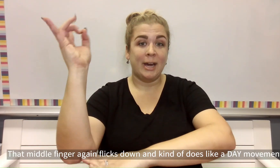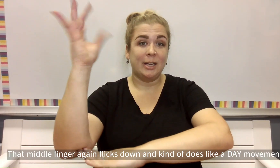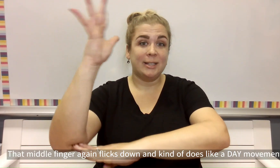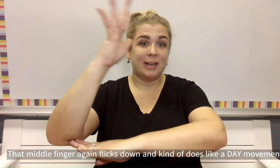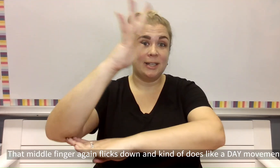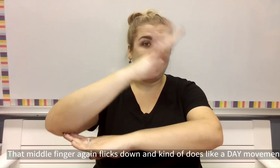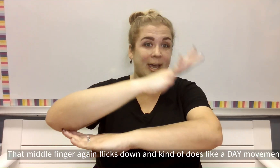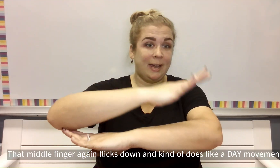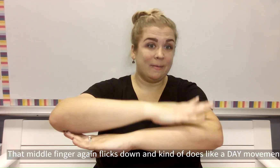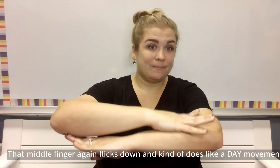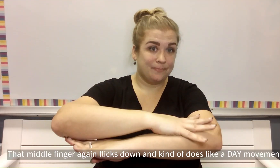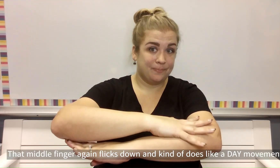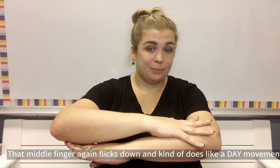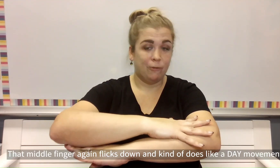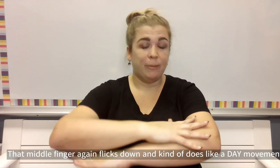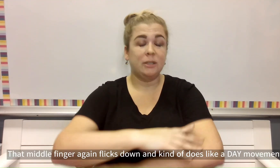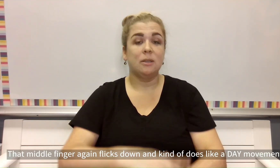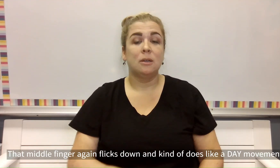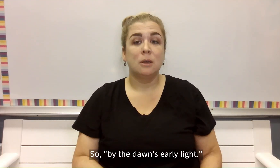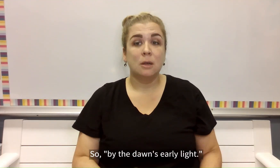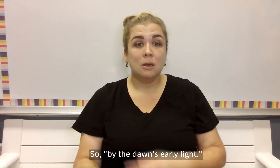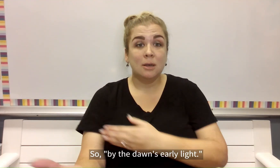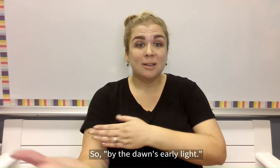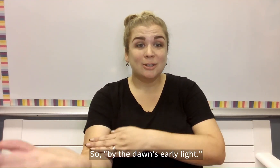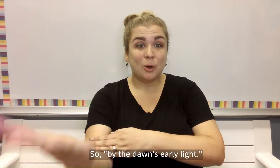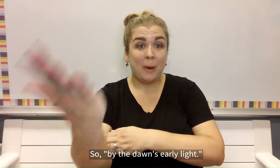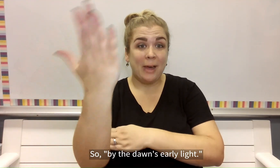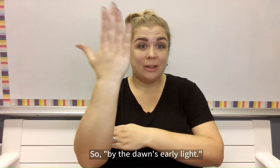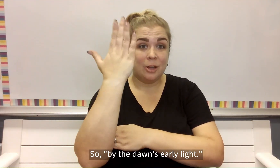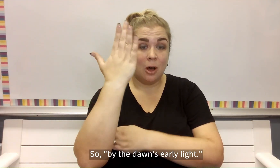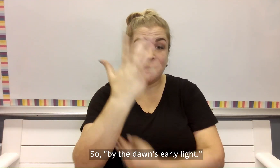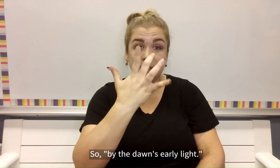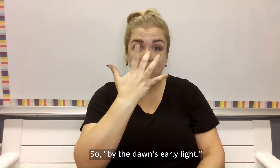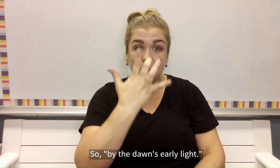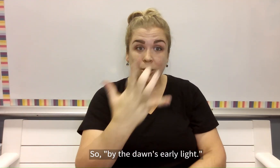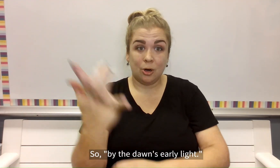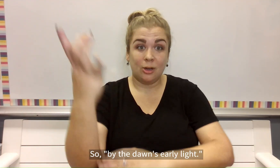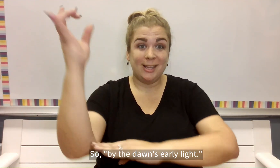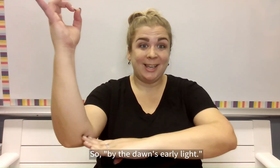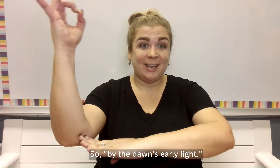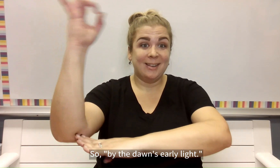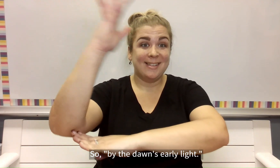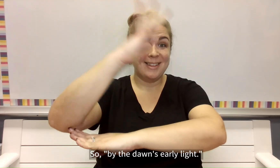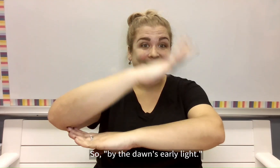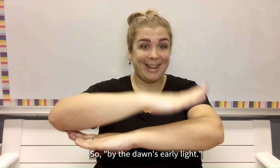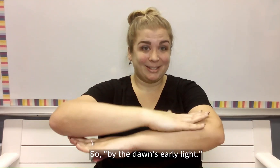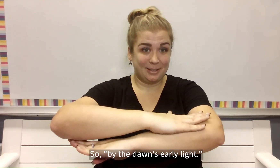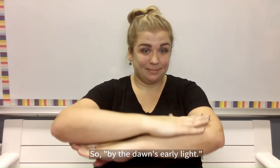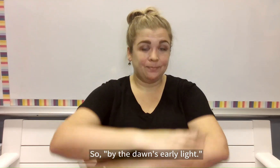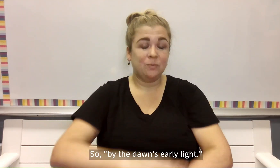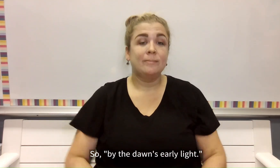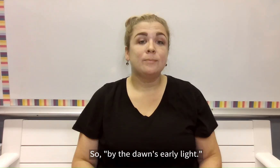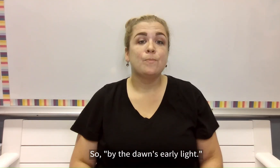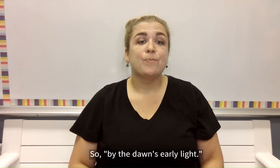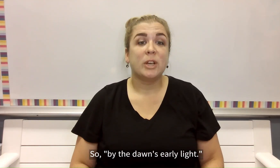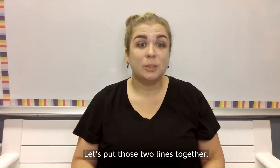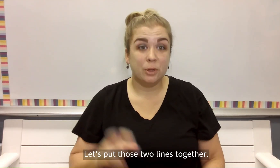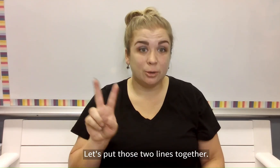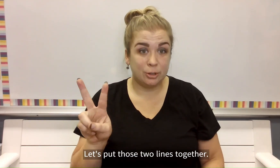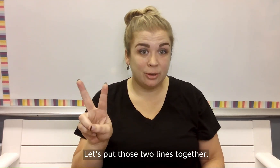does like a day movement. So by the dawn's early light. Let's put those two